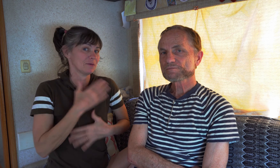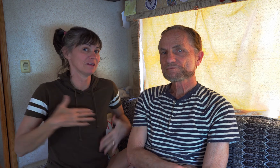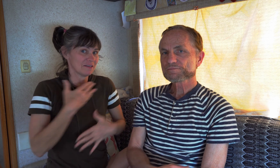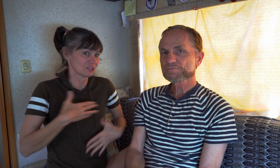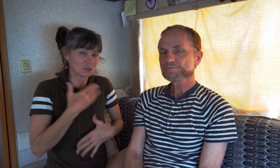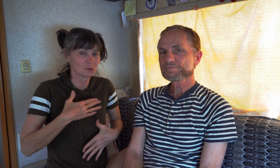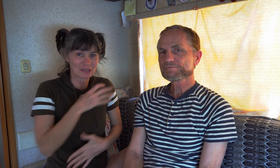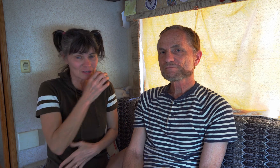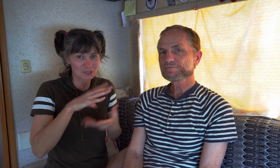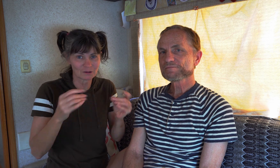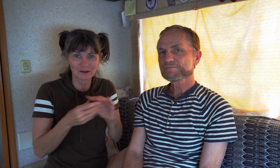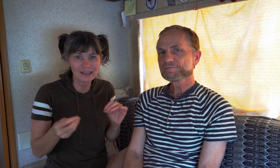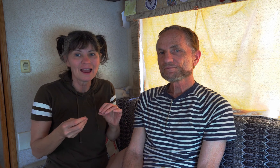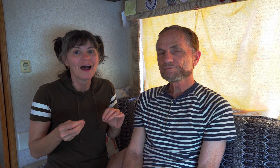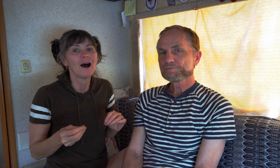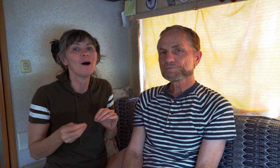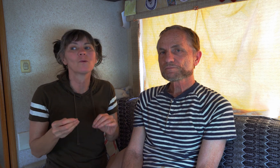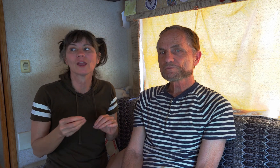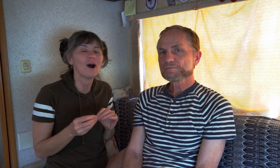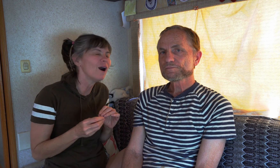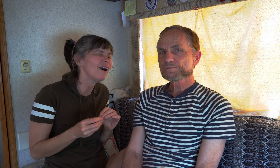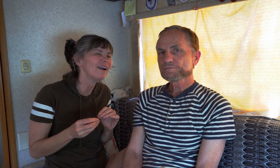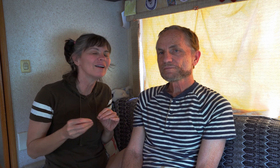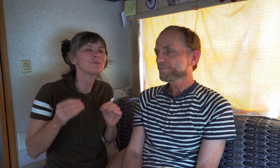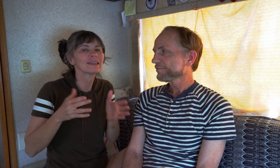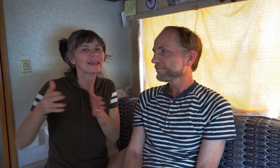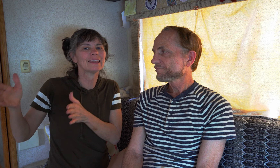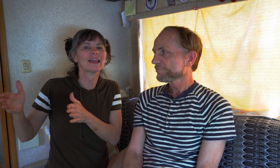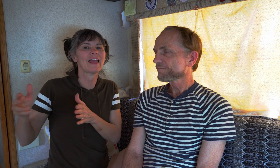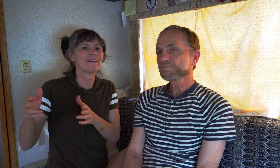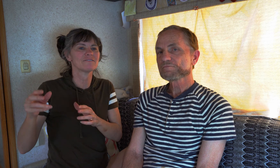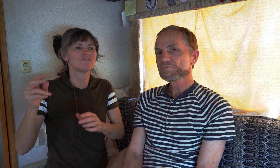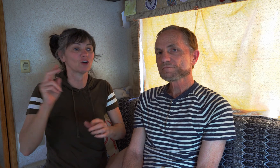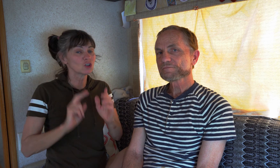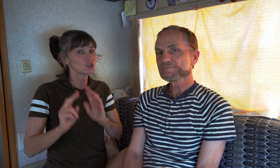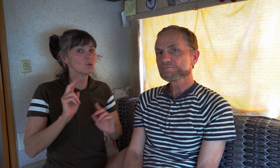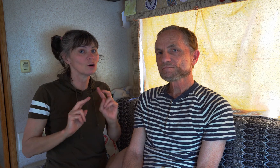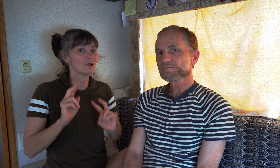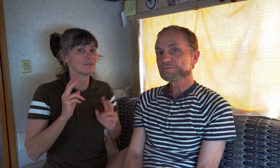and maybe just enjoyed the story. We are planning a